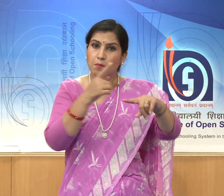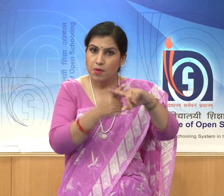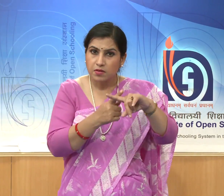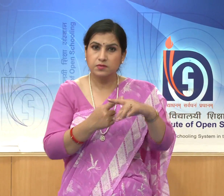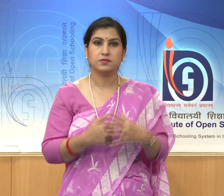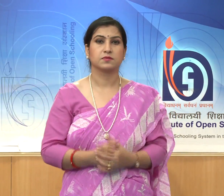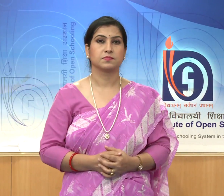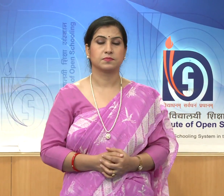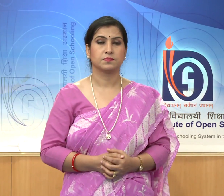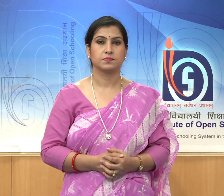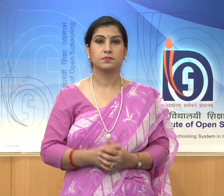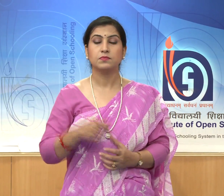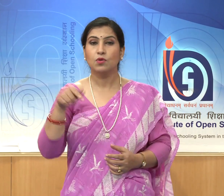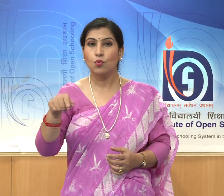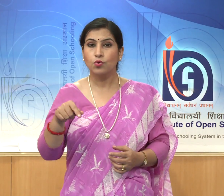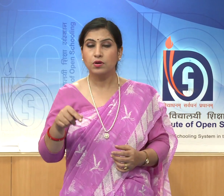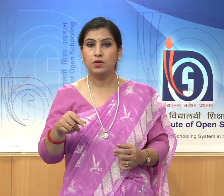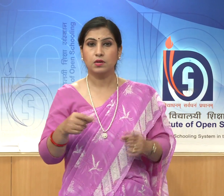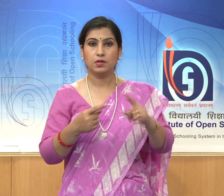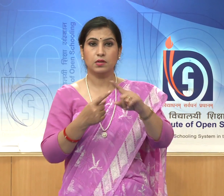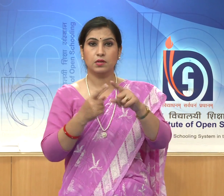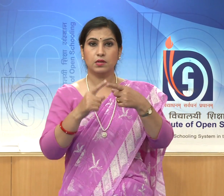and textile design